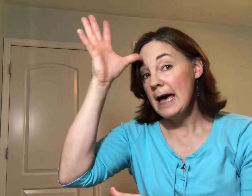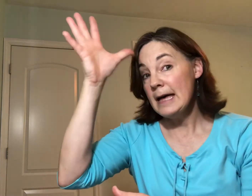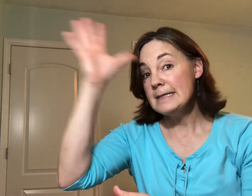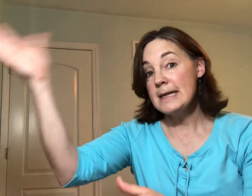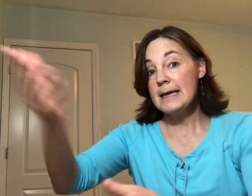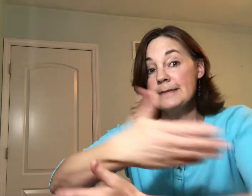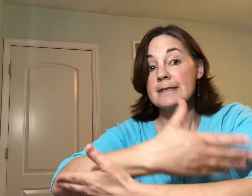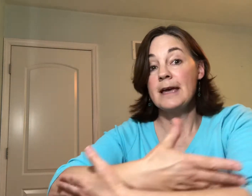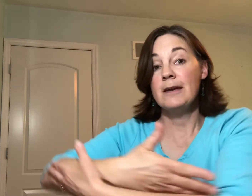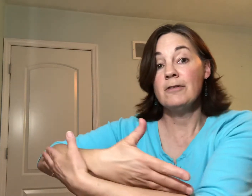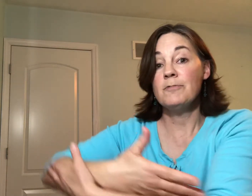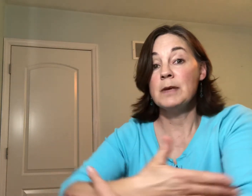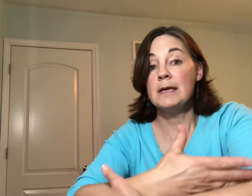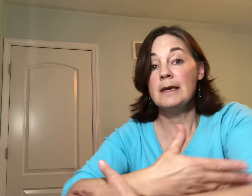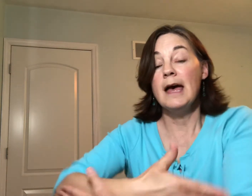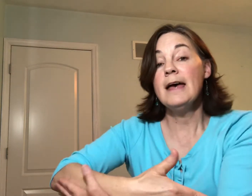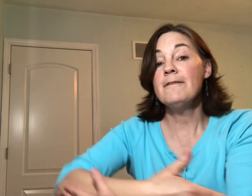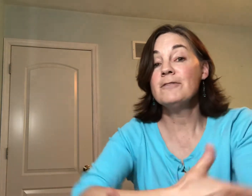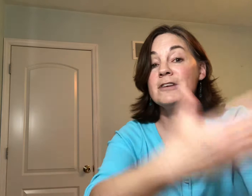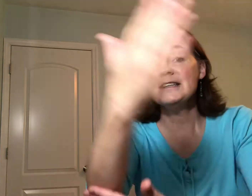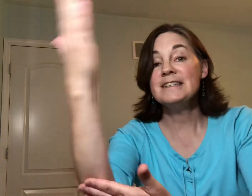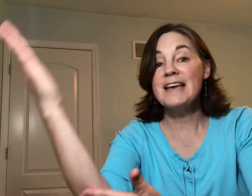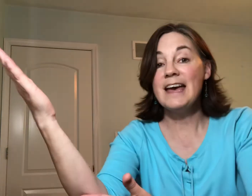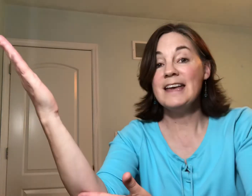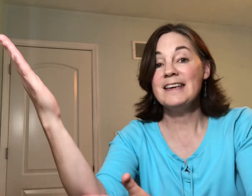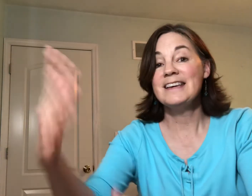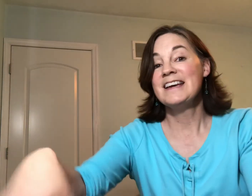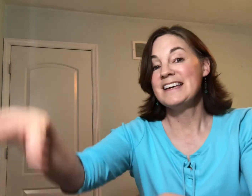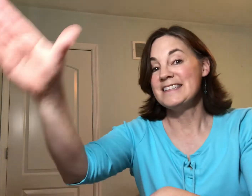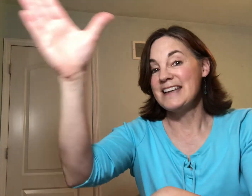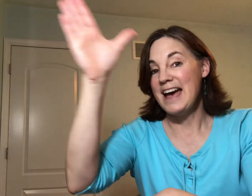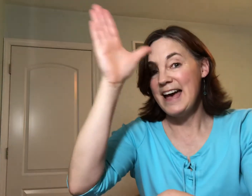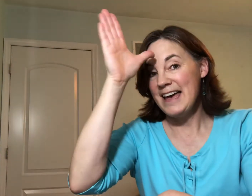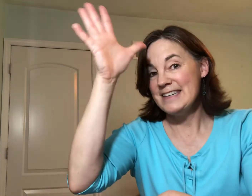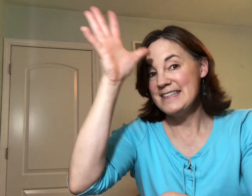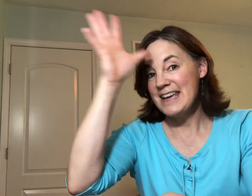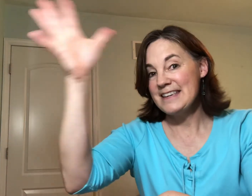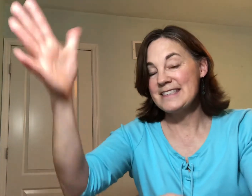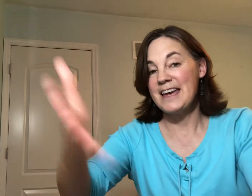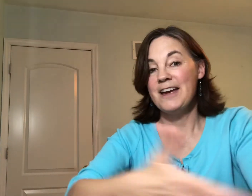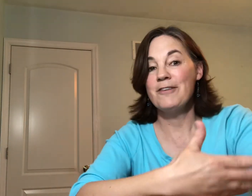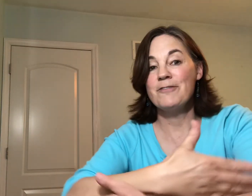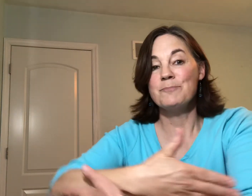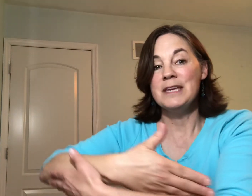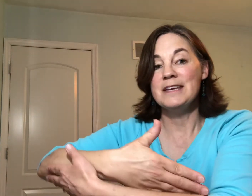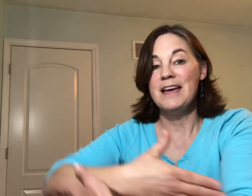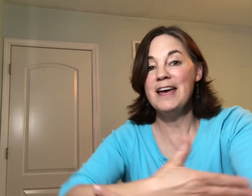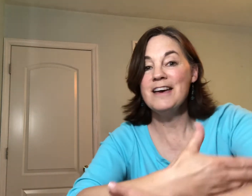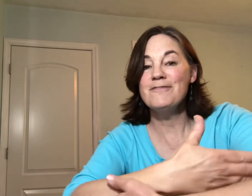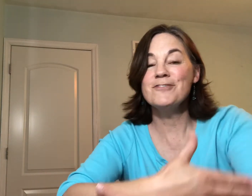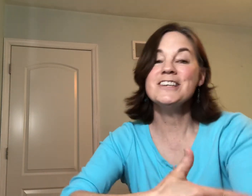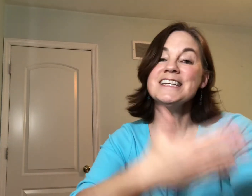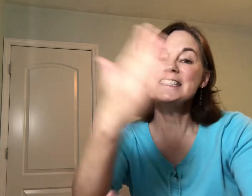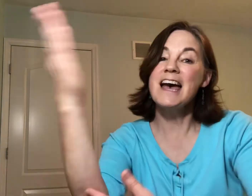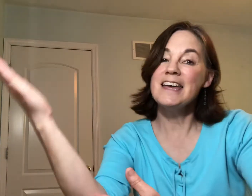takes care of me every day. Dad takes care of me every day.